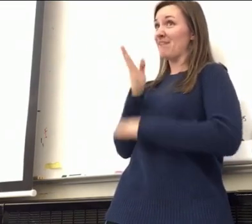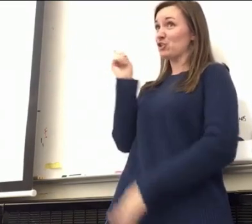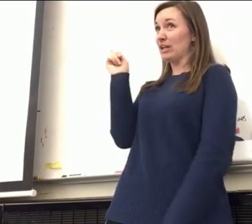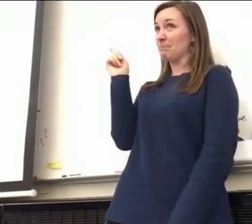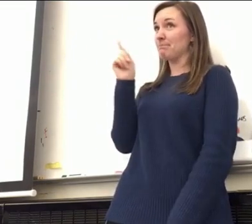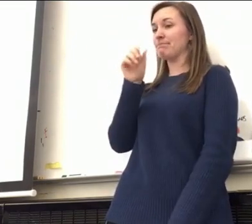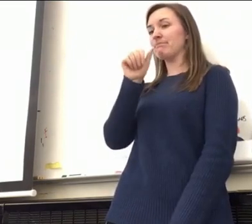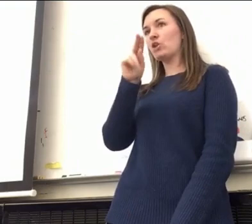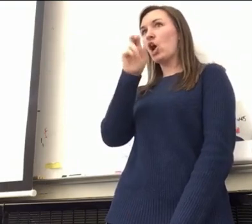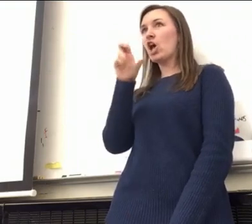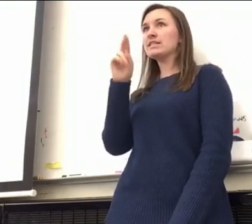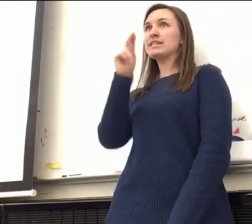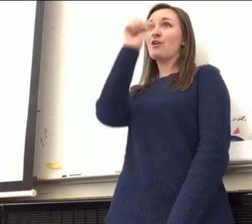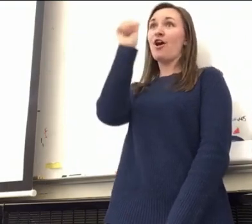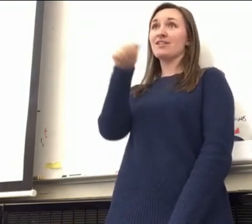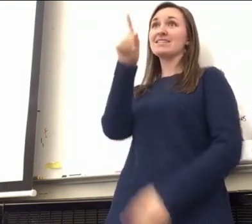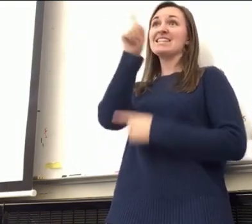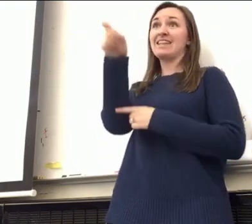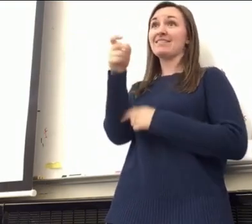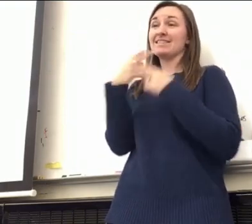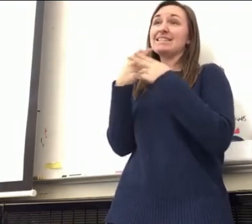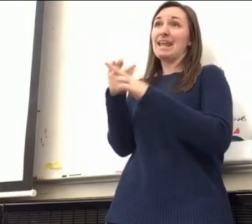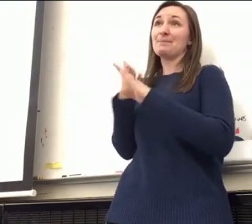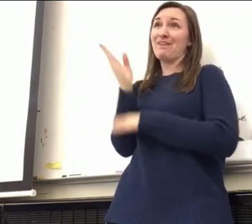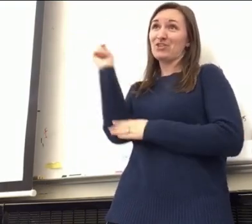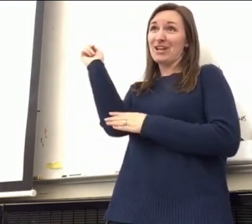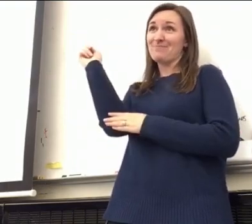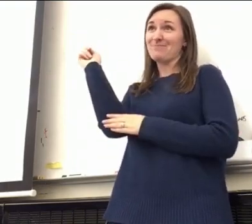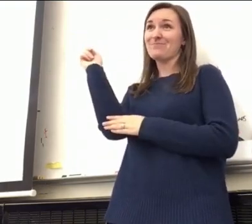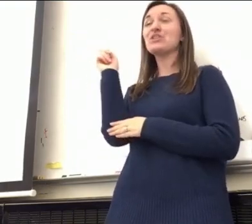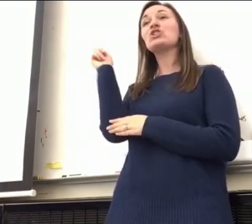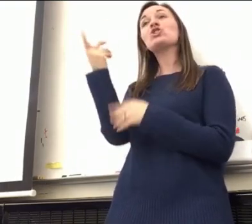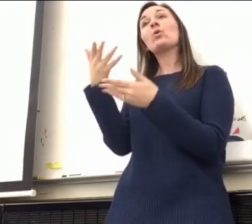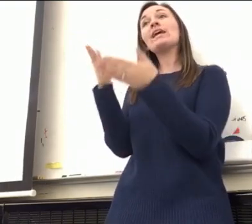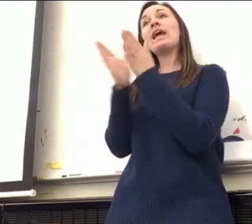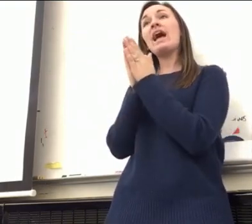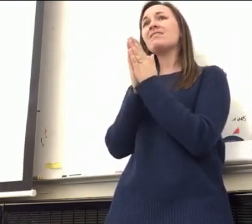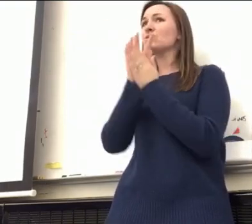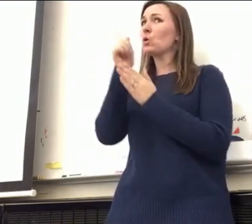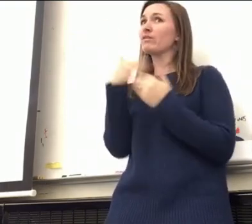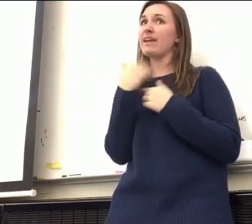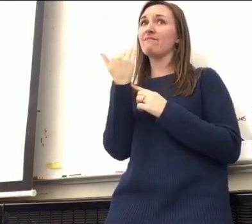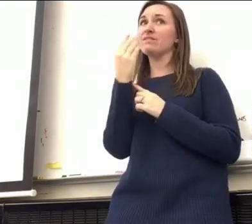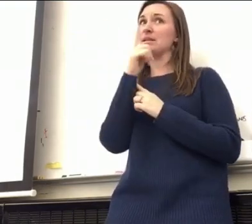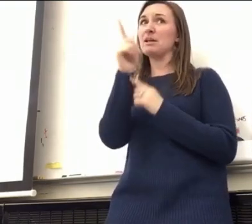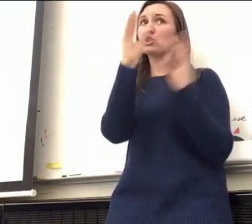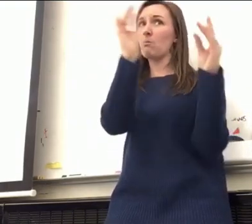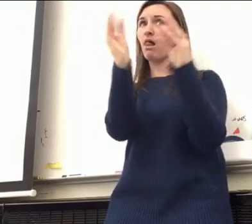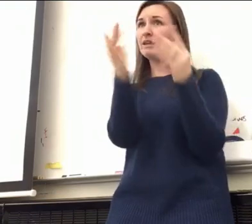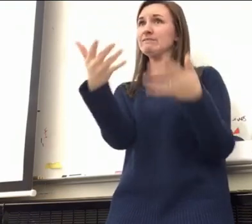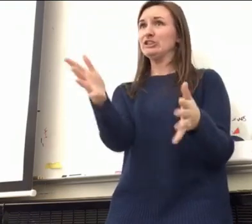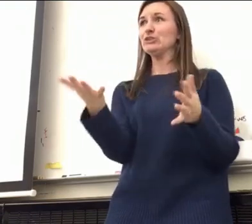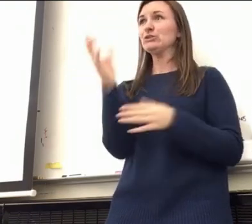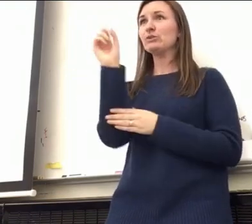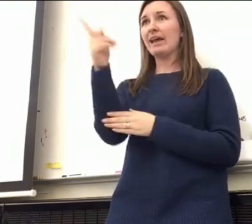Texas. Austin, Texas. Now, Stephen Austin asked for what is, and we only have 15 minutes, so I have to kind of hurry. He asked for what is